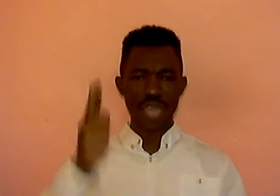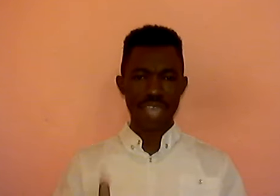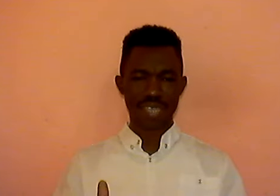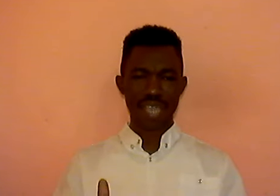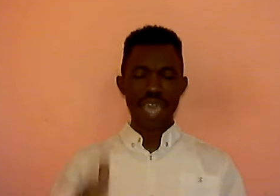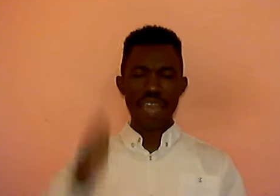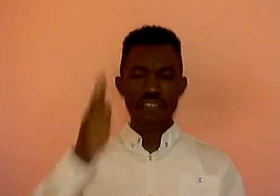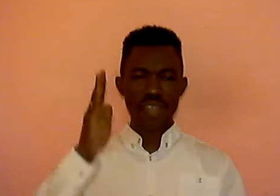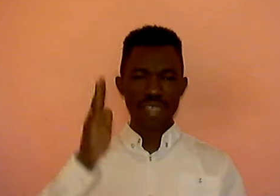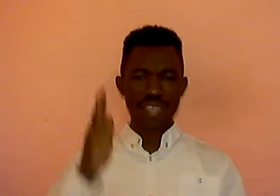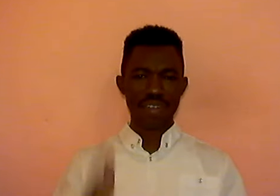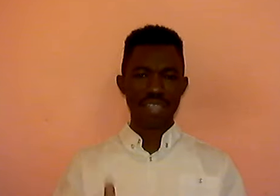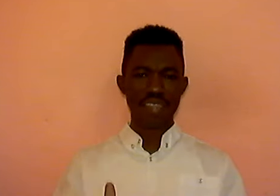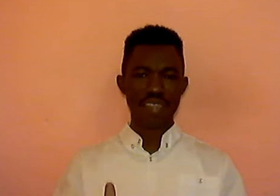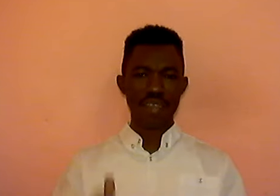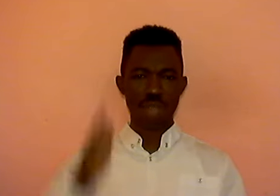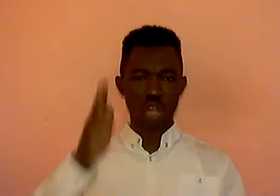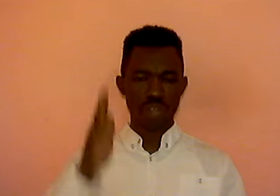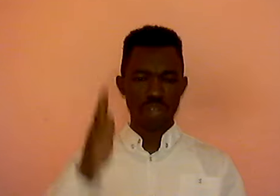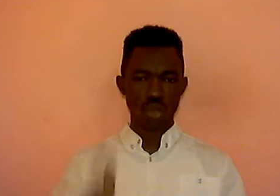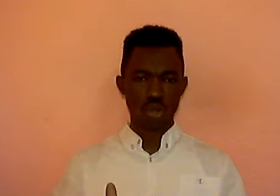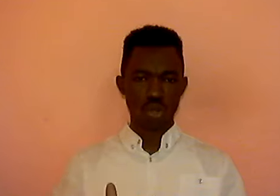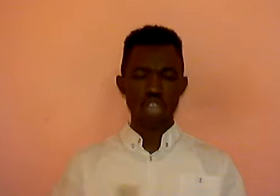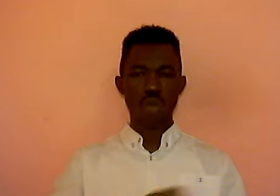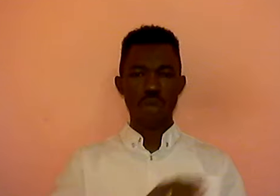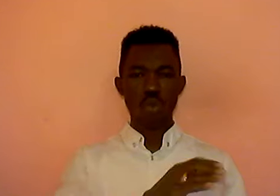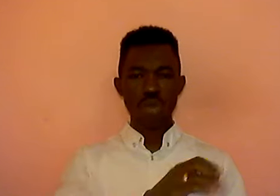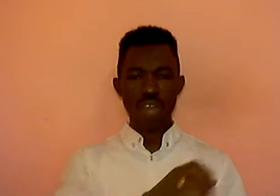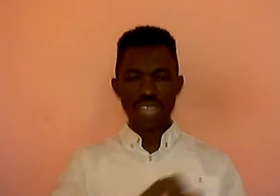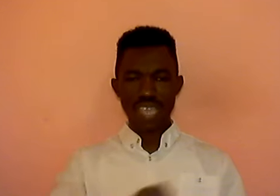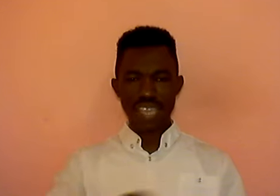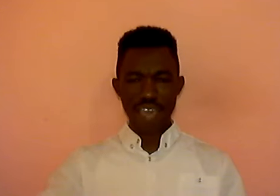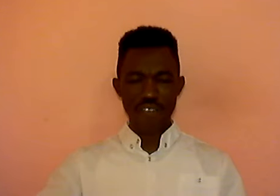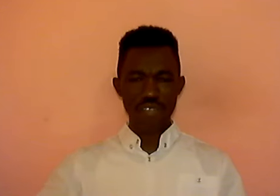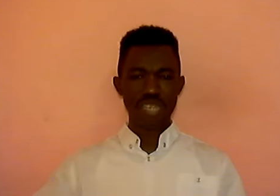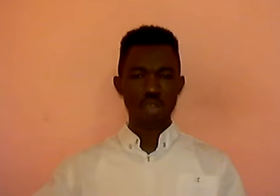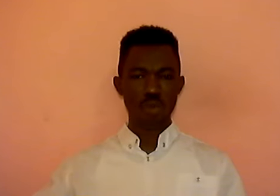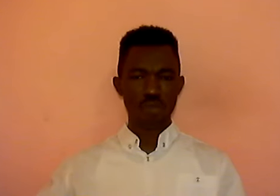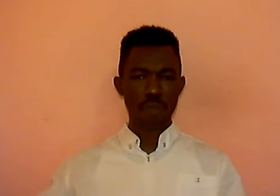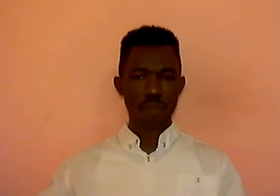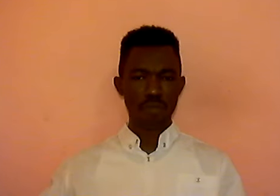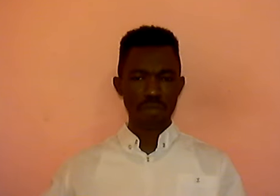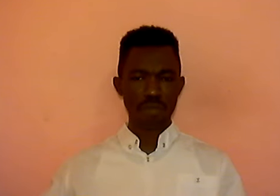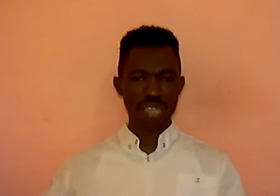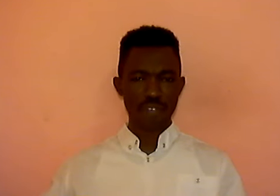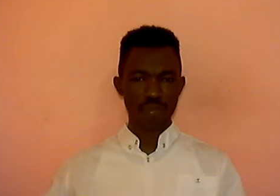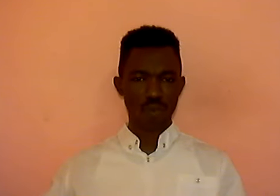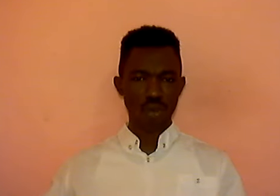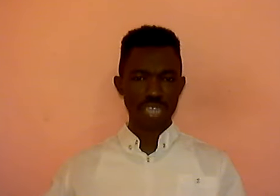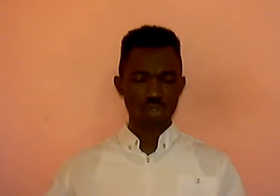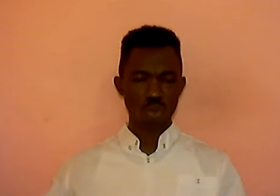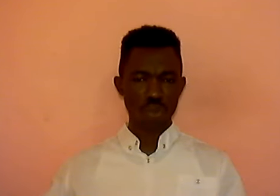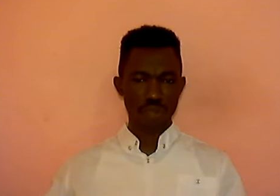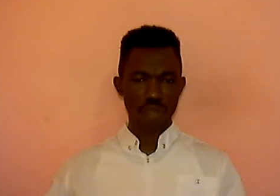earth. Everything created belongs to our God. So our God has taken everything from the devil, what that has stolen